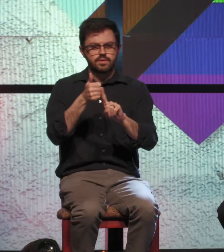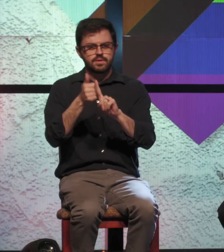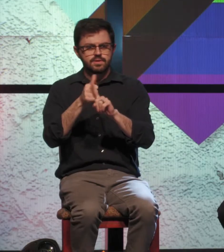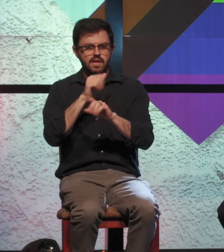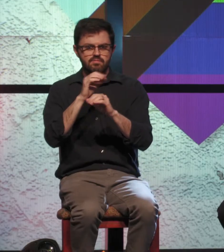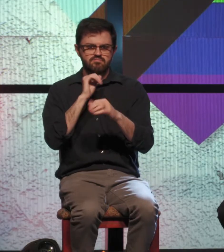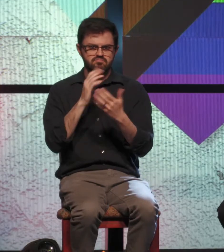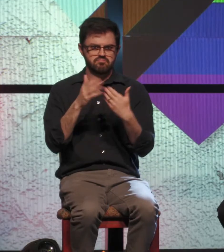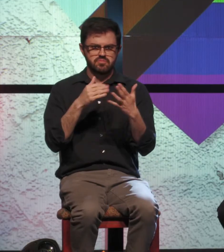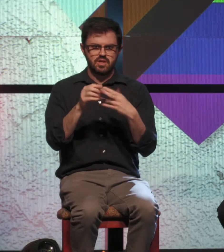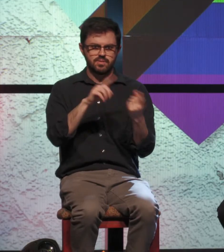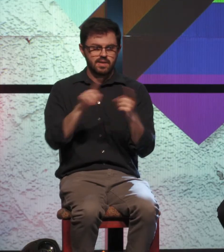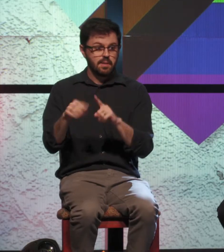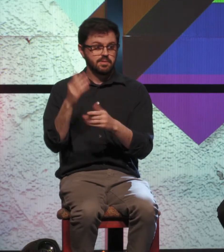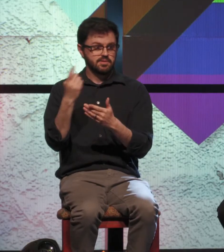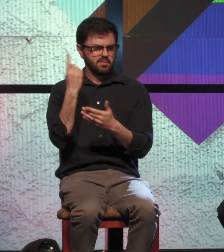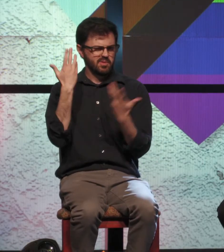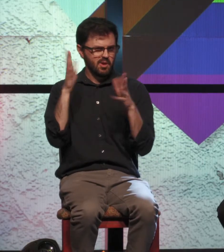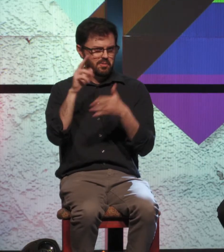notes for today. I